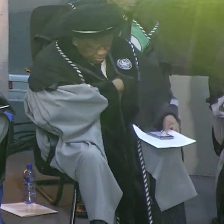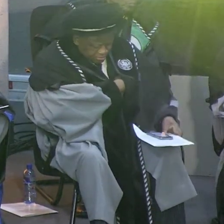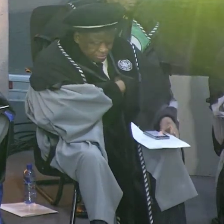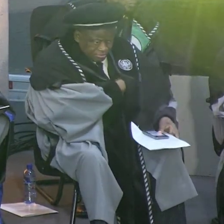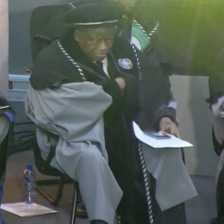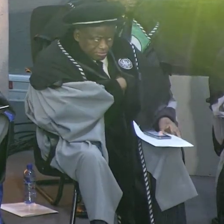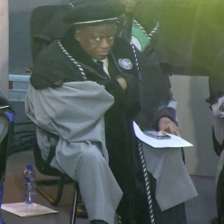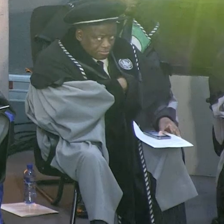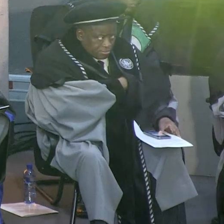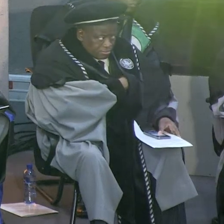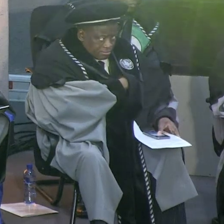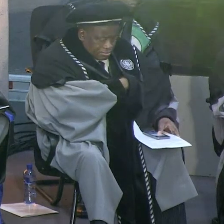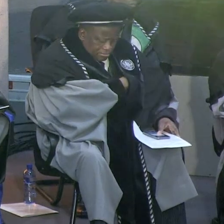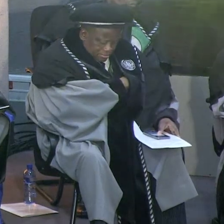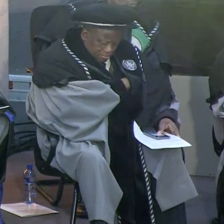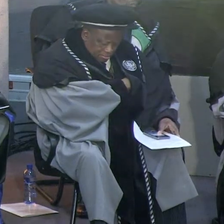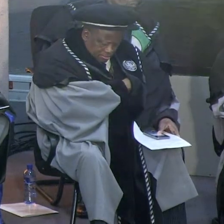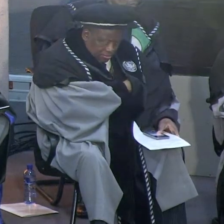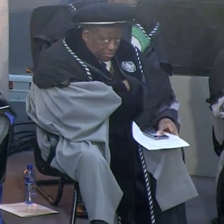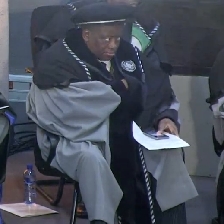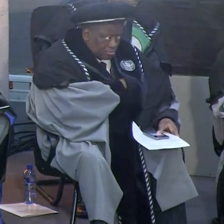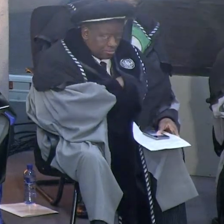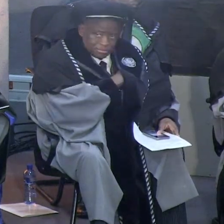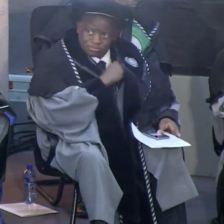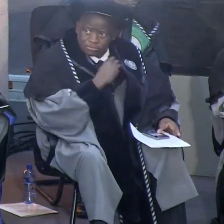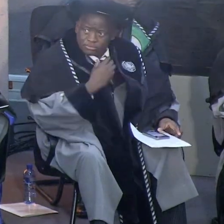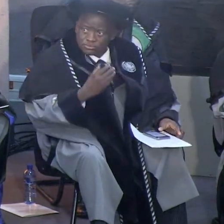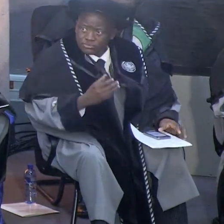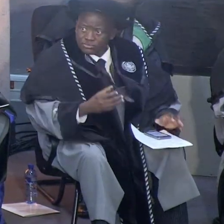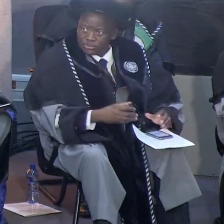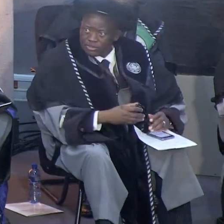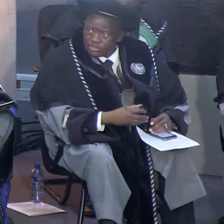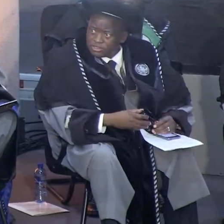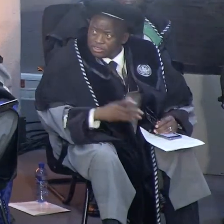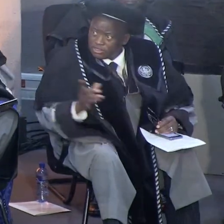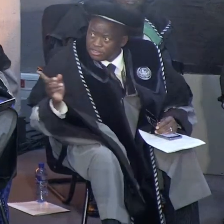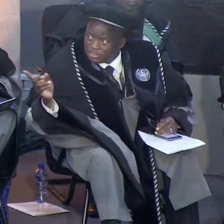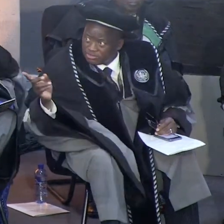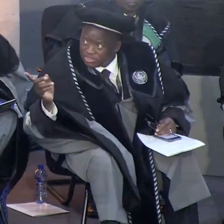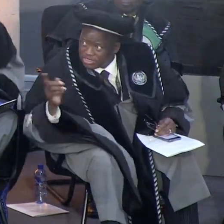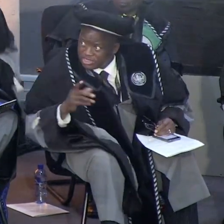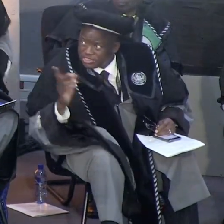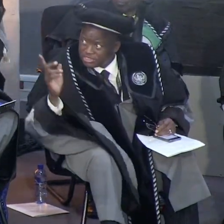Swemmer, the former Registrar of Vets. Thank you.